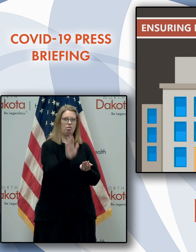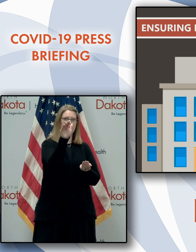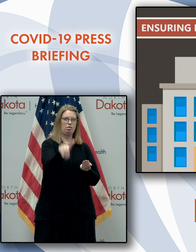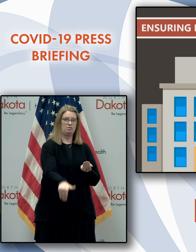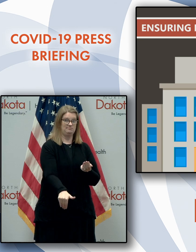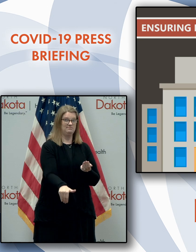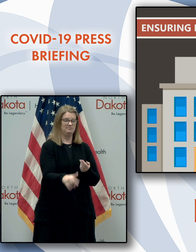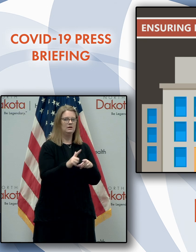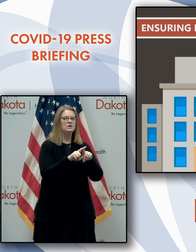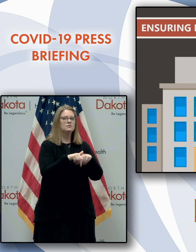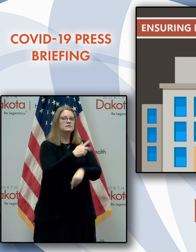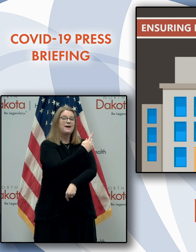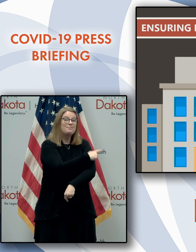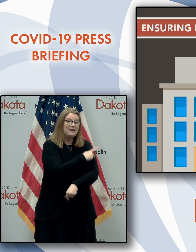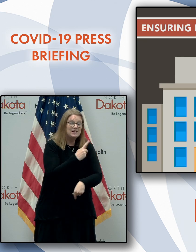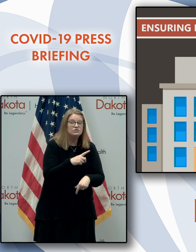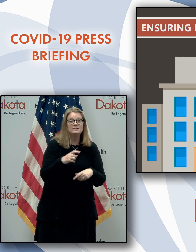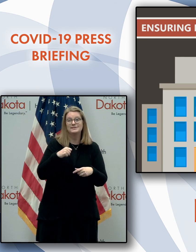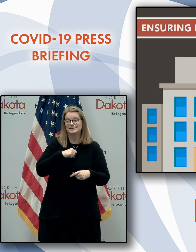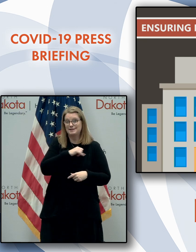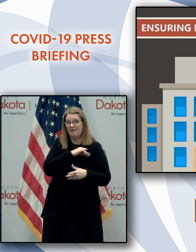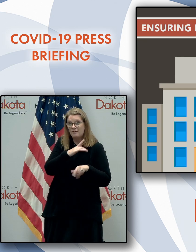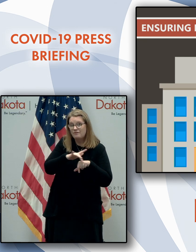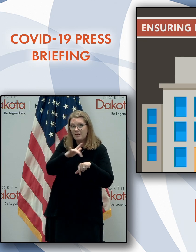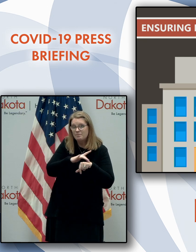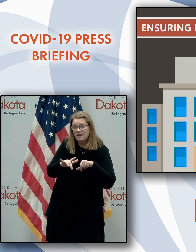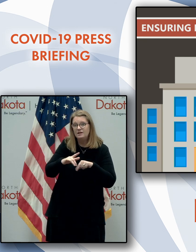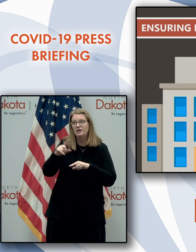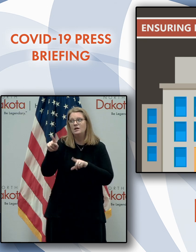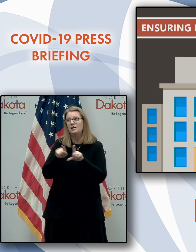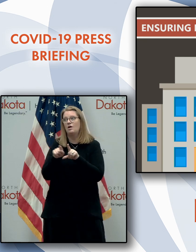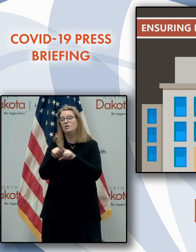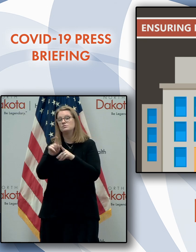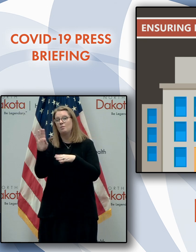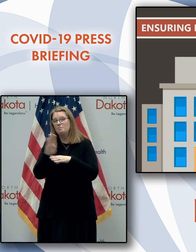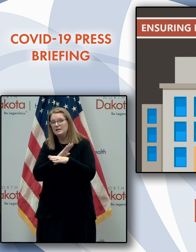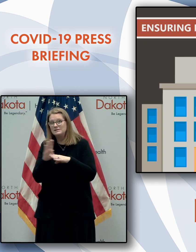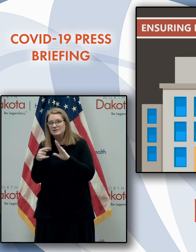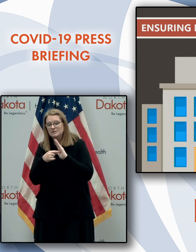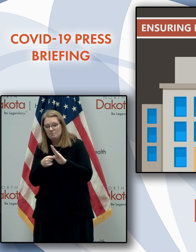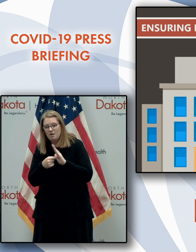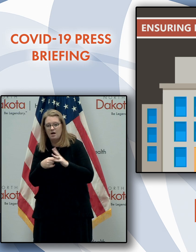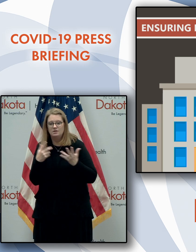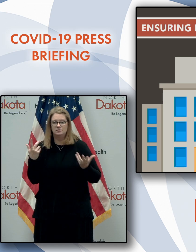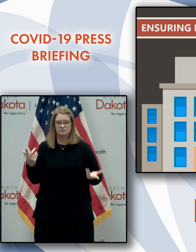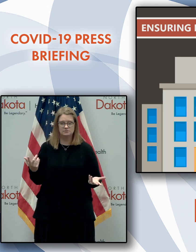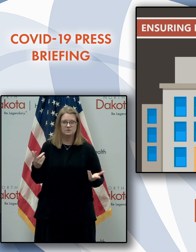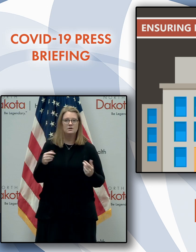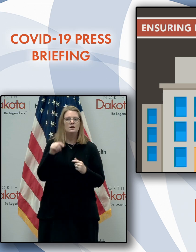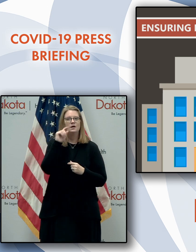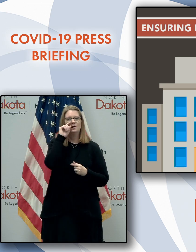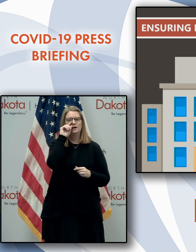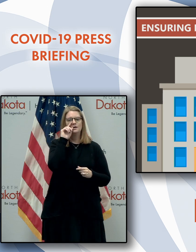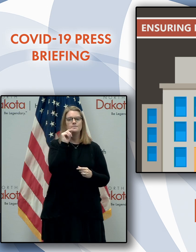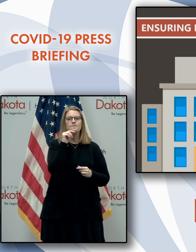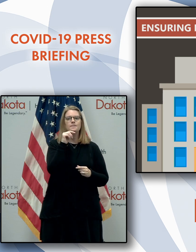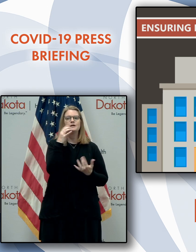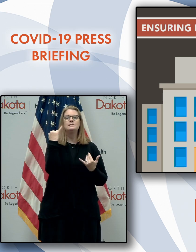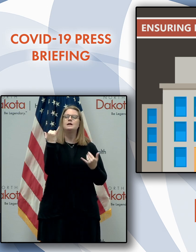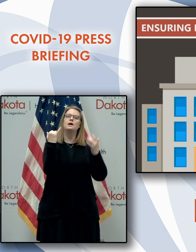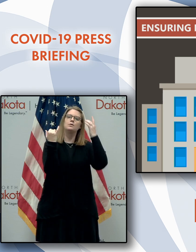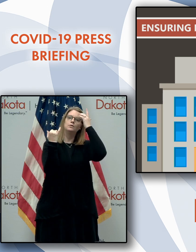on patient load, staffing levels, variations in hospital business models, given current conditions. As you